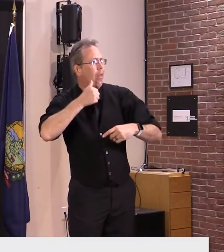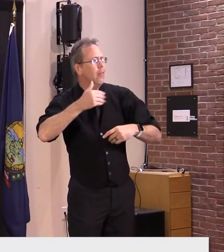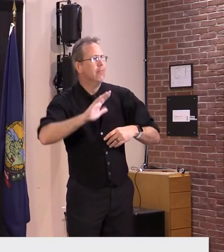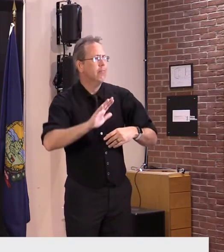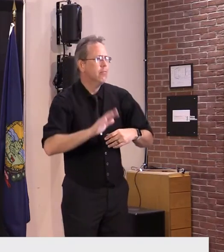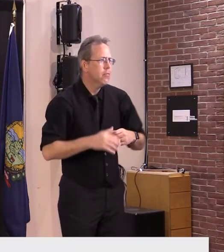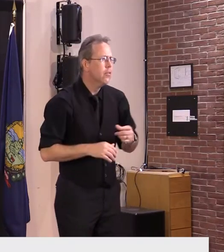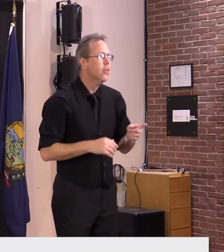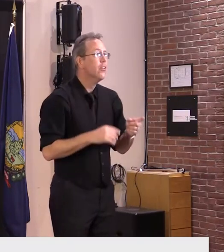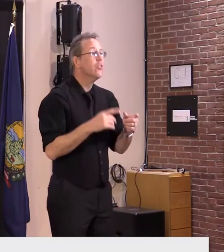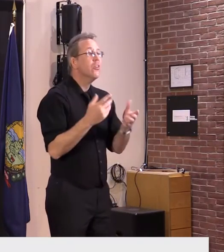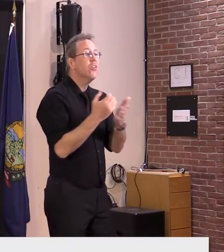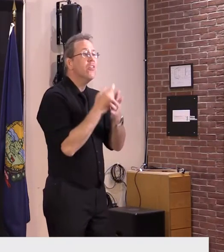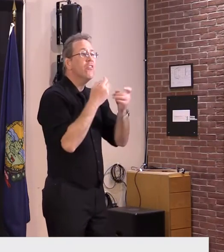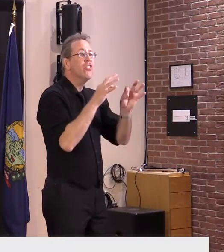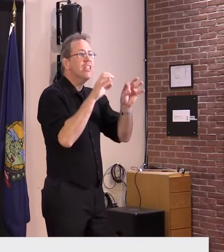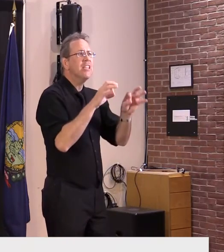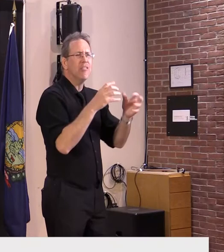more.